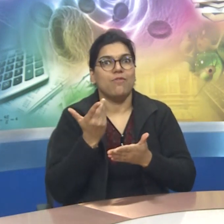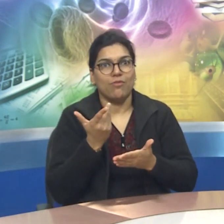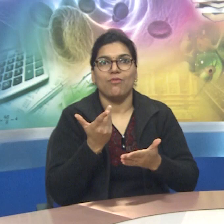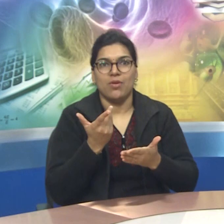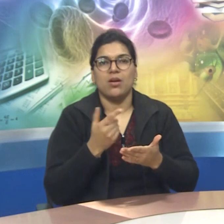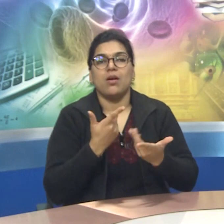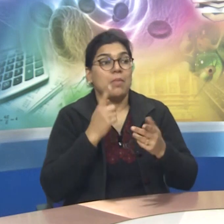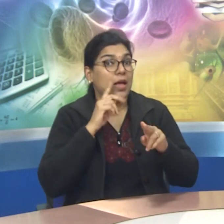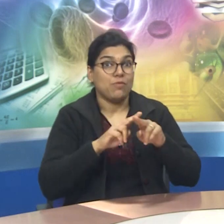guidance services.